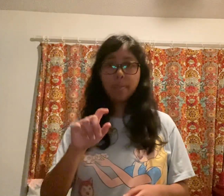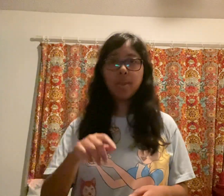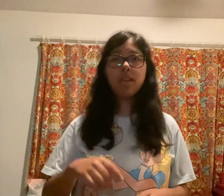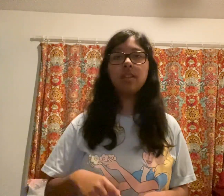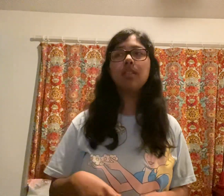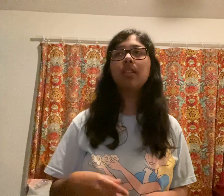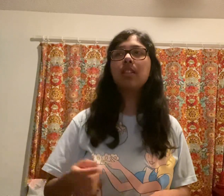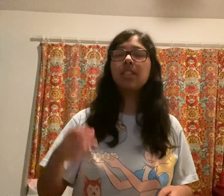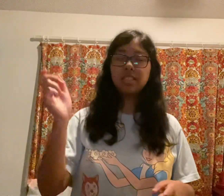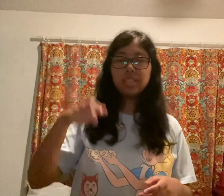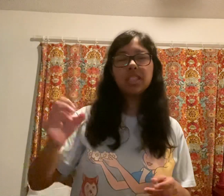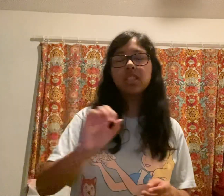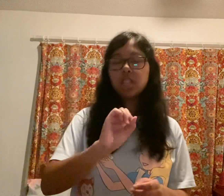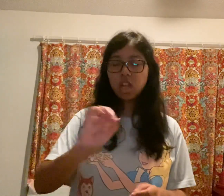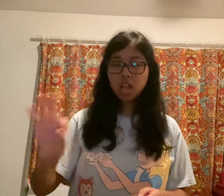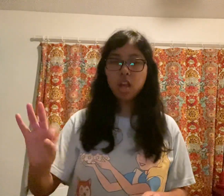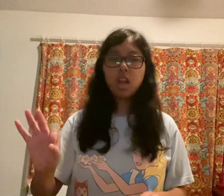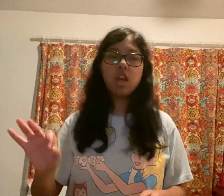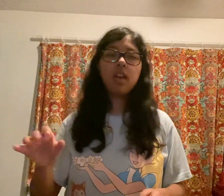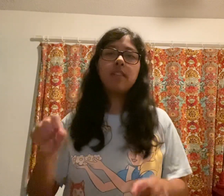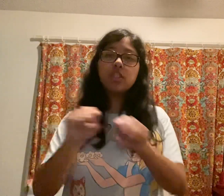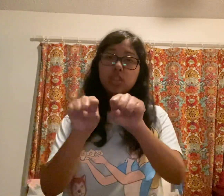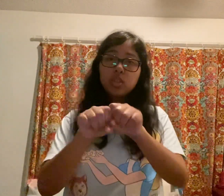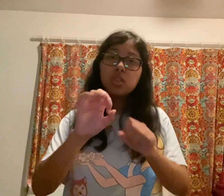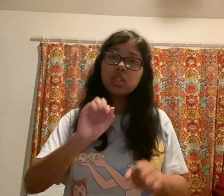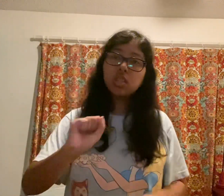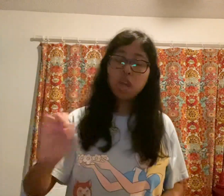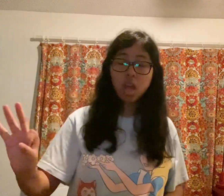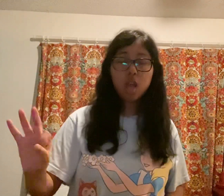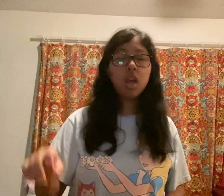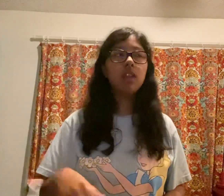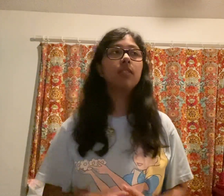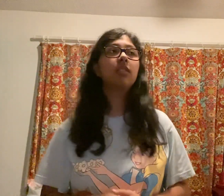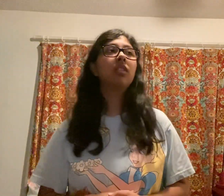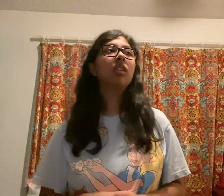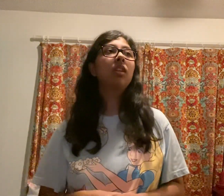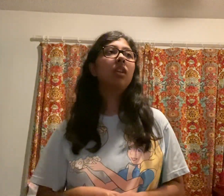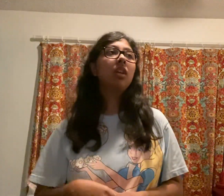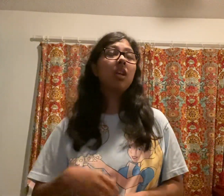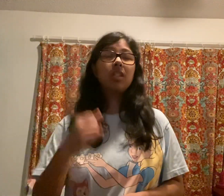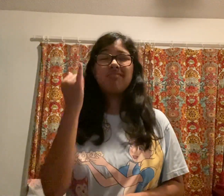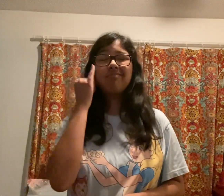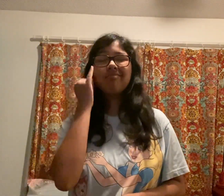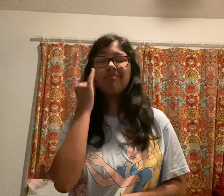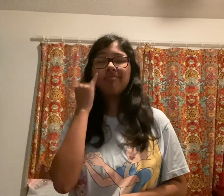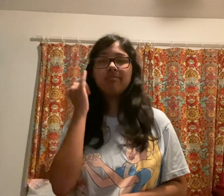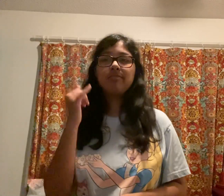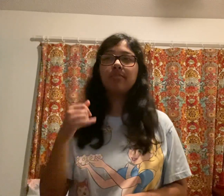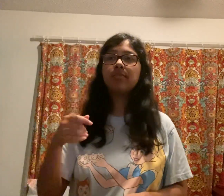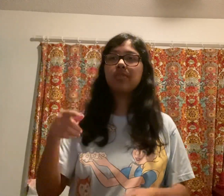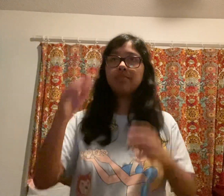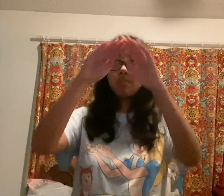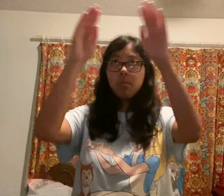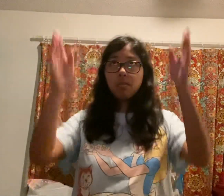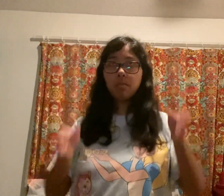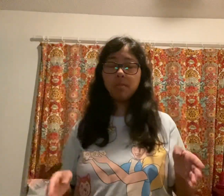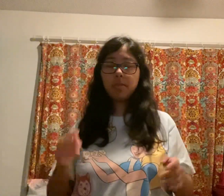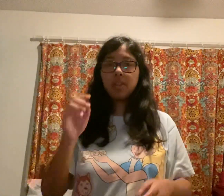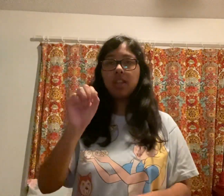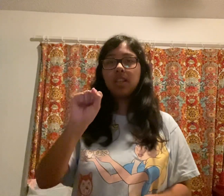In the evening, or in the event that the sensor picks up any additional metal, you must stand with your feet shoulder length apart with your arms extended to be